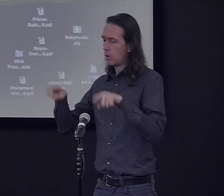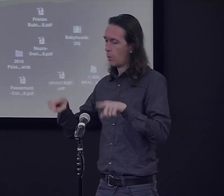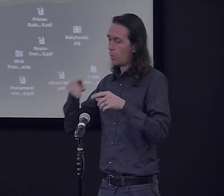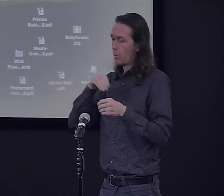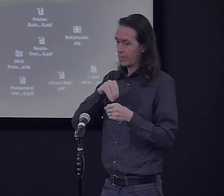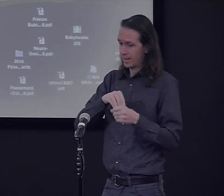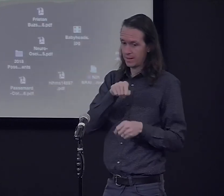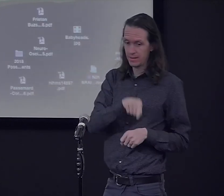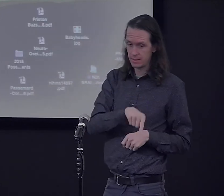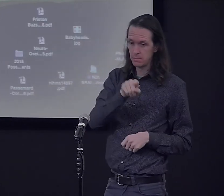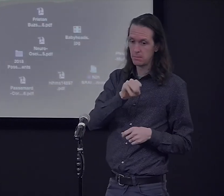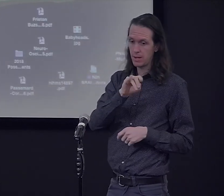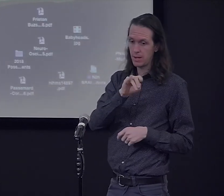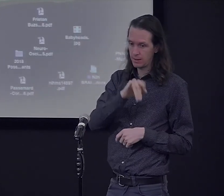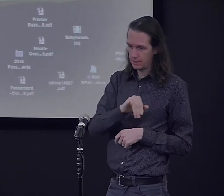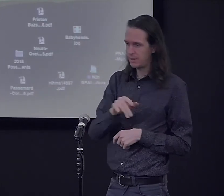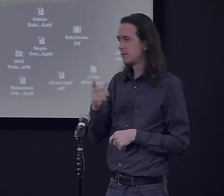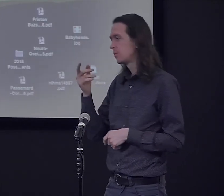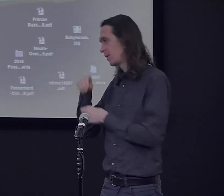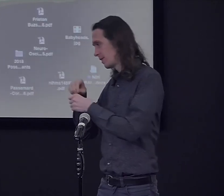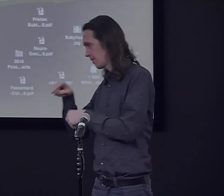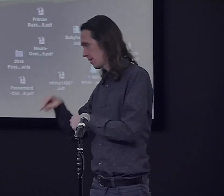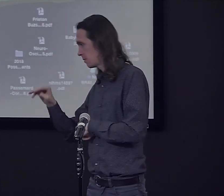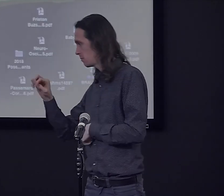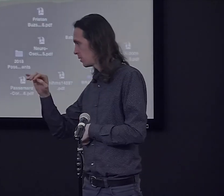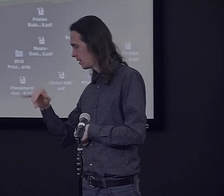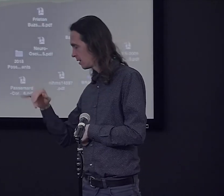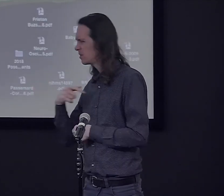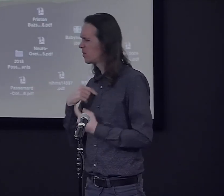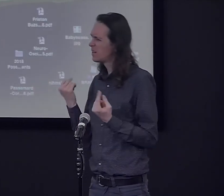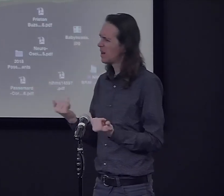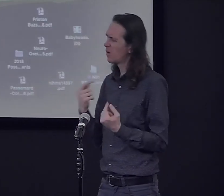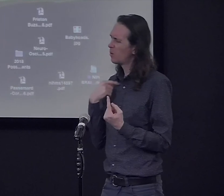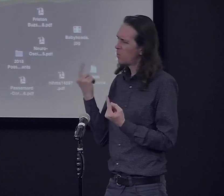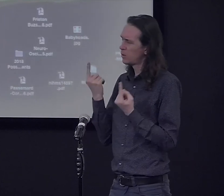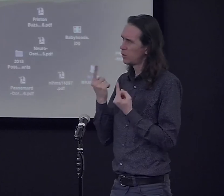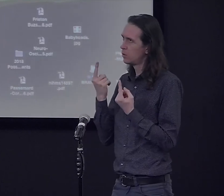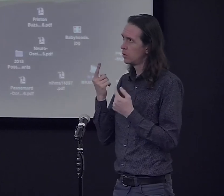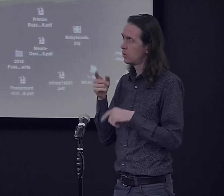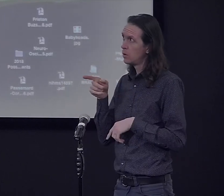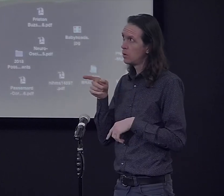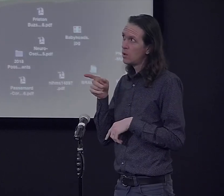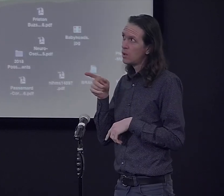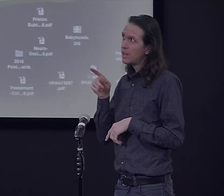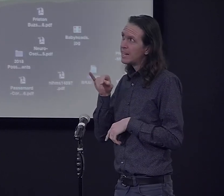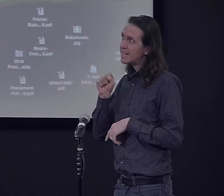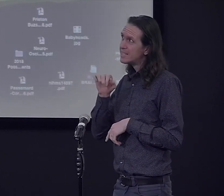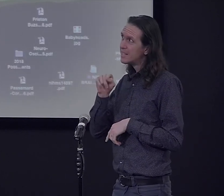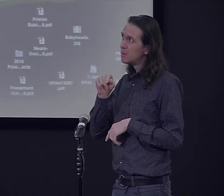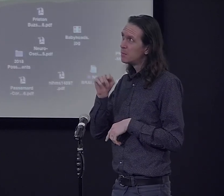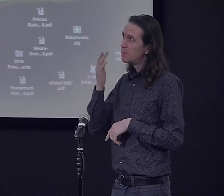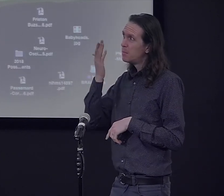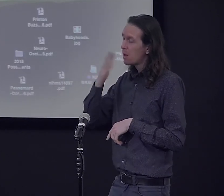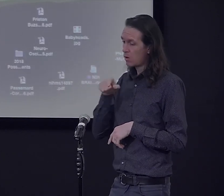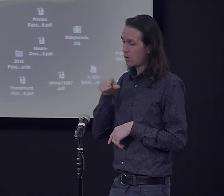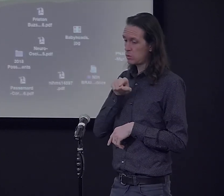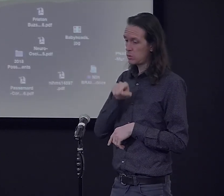i was very happy to to hear that within um you know this particular modality that particular modality now i guess i'm wondering